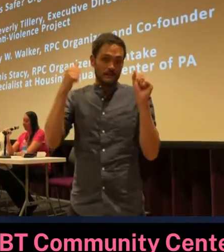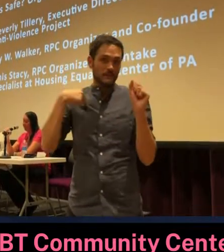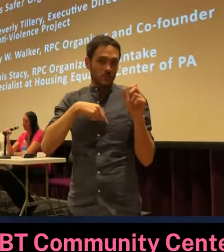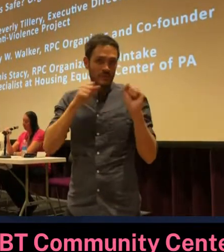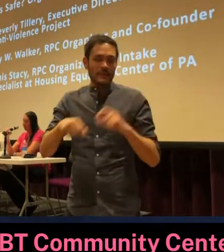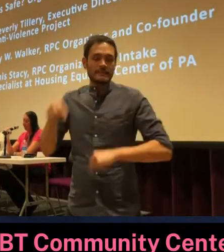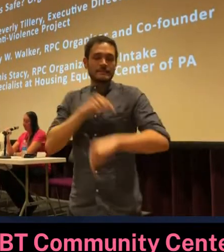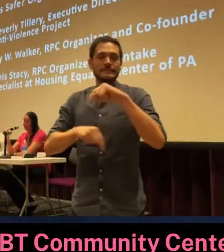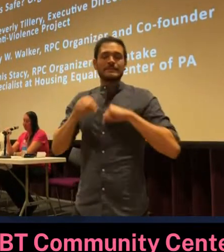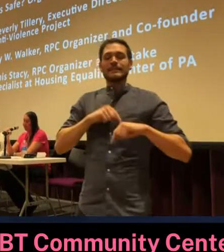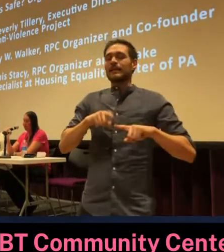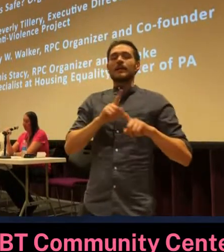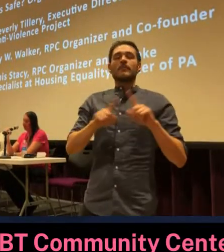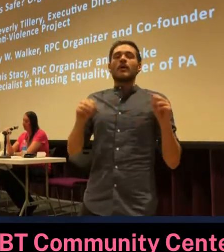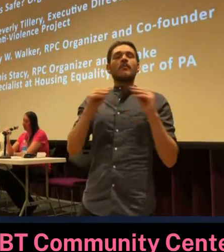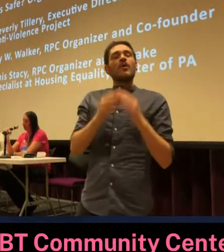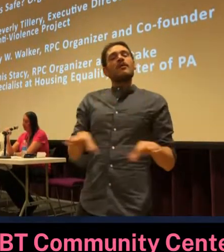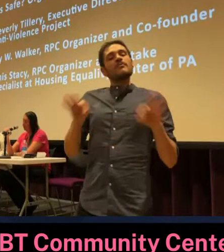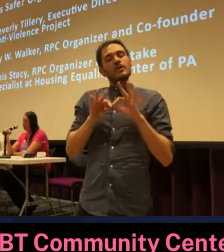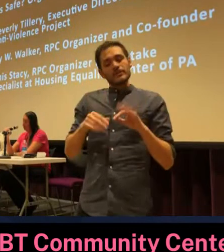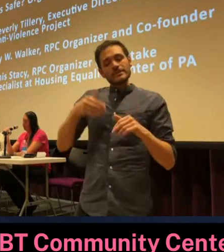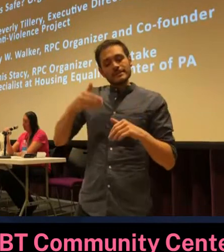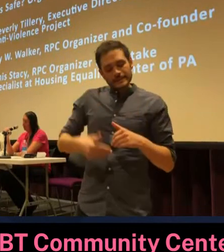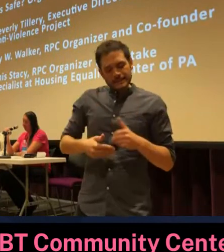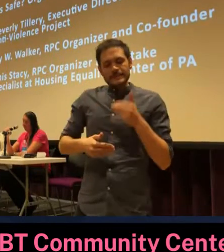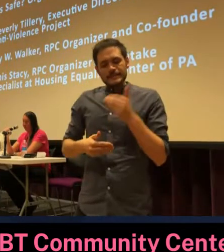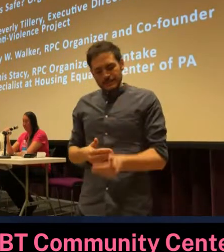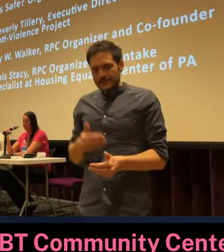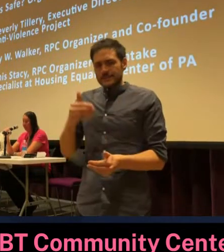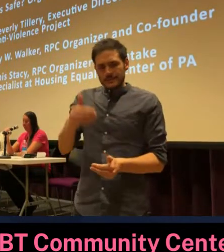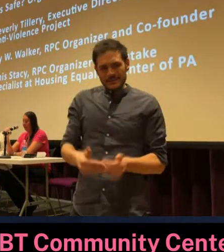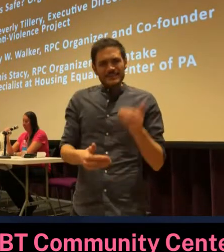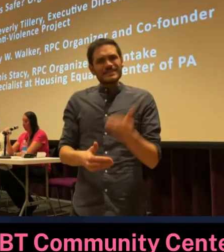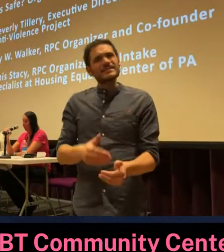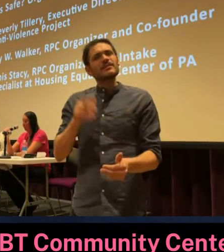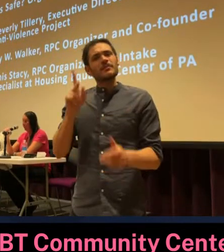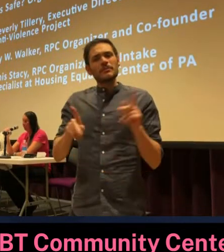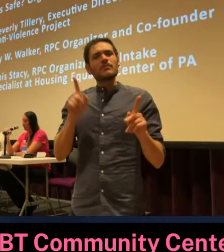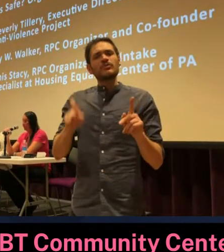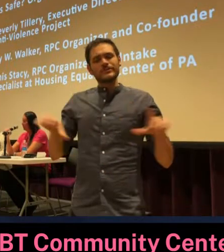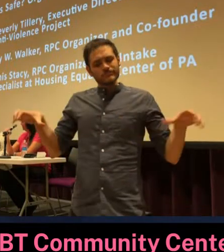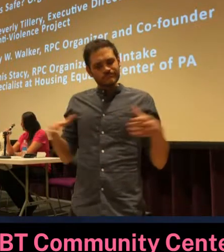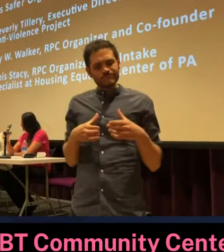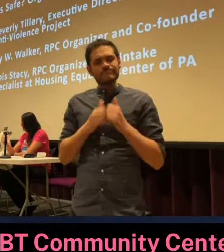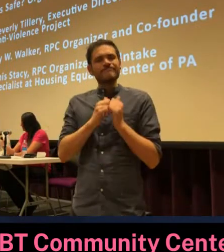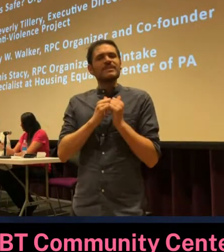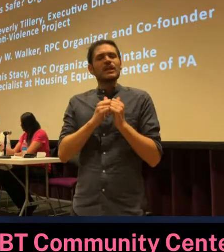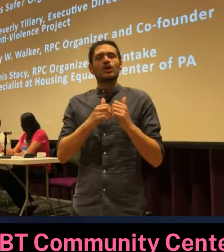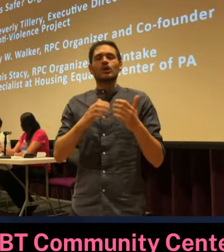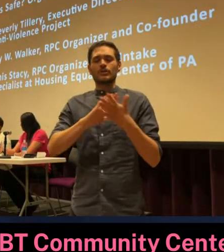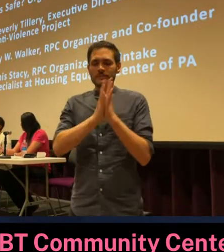to pull together and be a community in order to help us out.